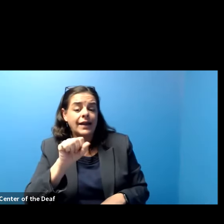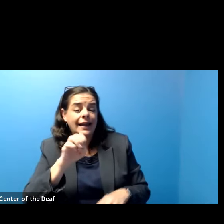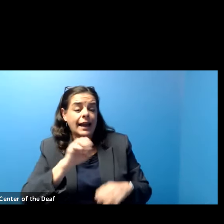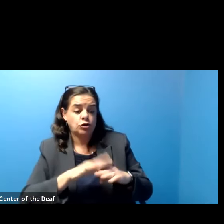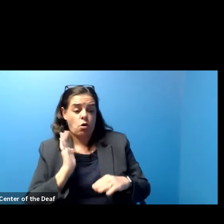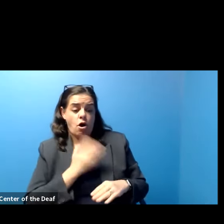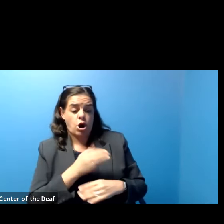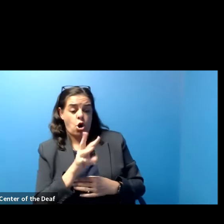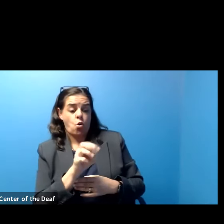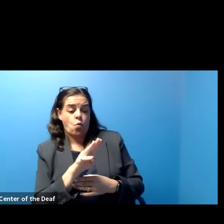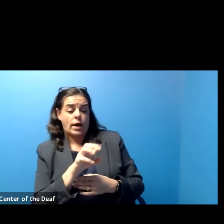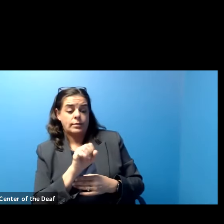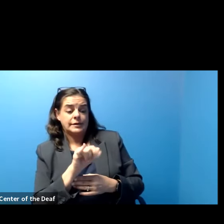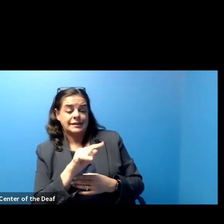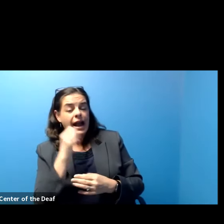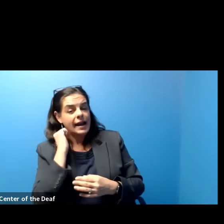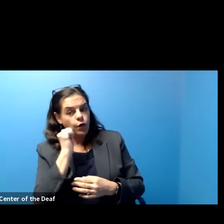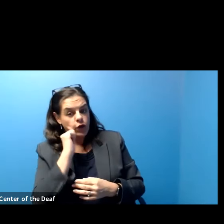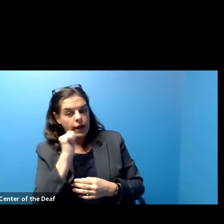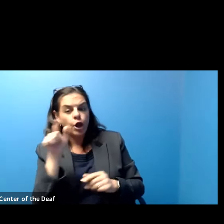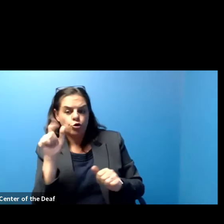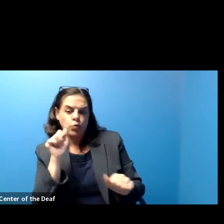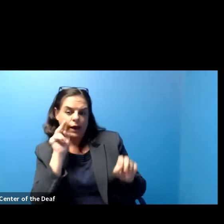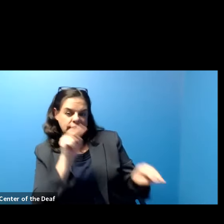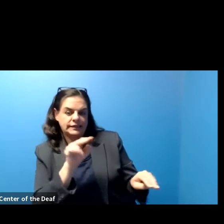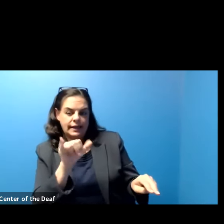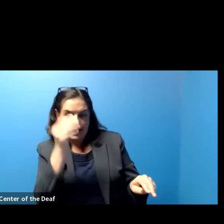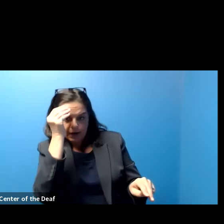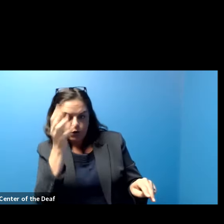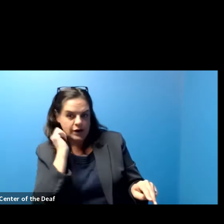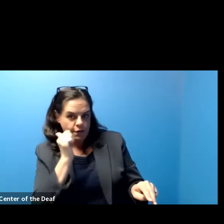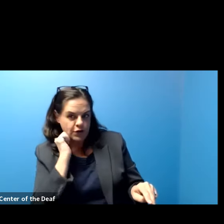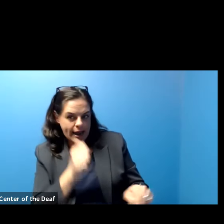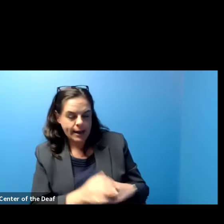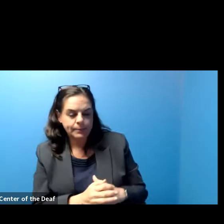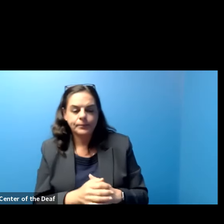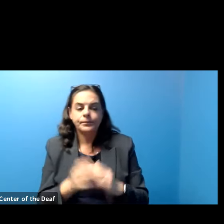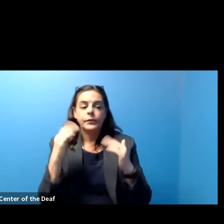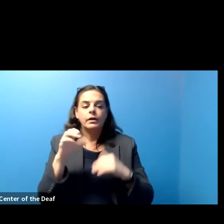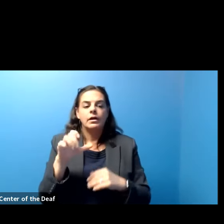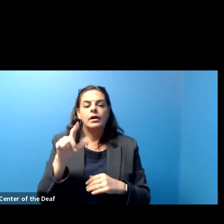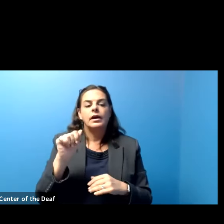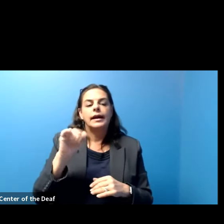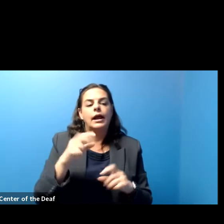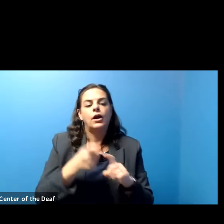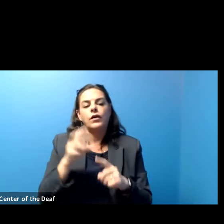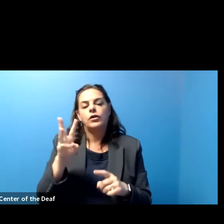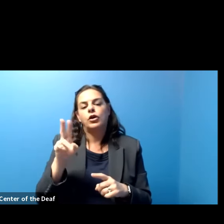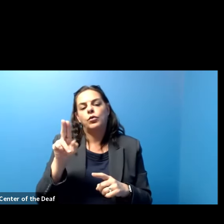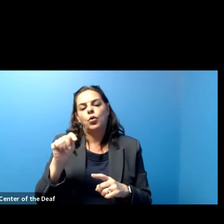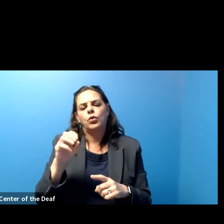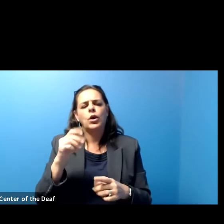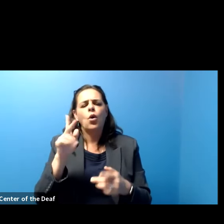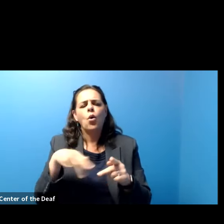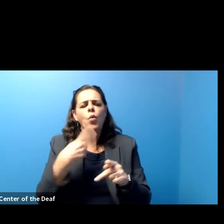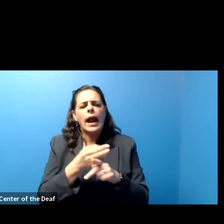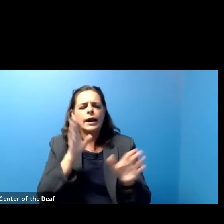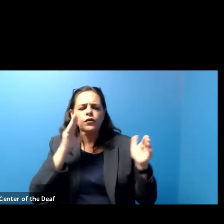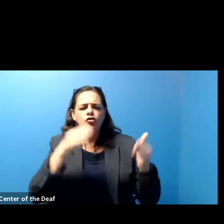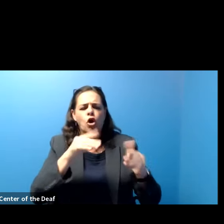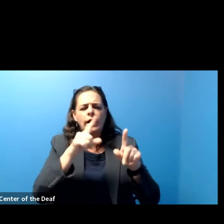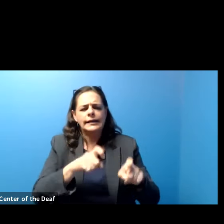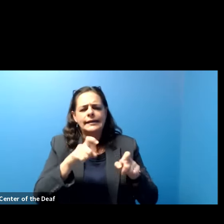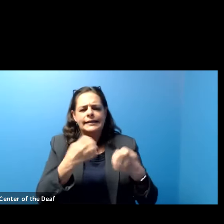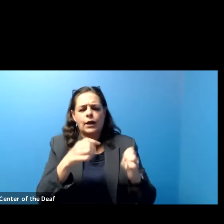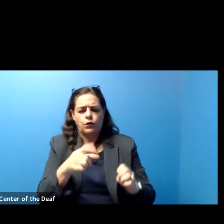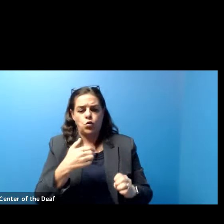day. So there is a section where we do say the active number of cases. From Claire with WUOT, what targeted testing efforts do you have planned